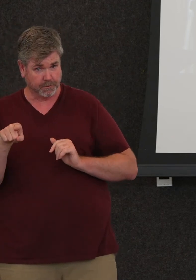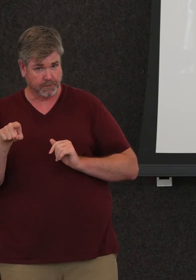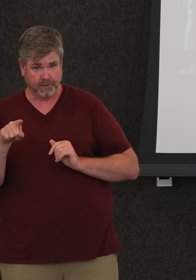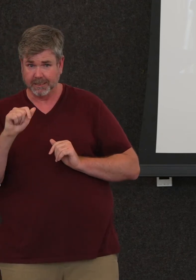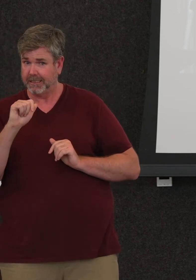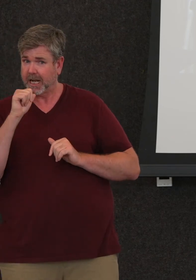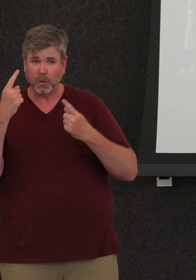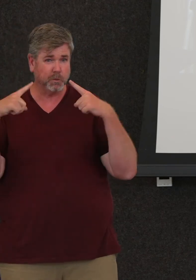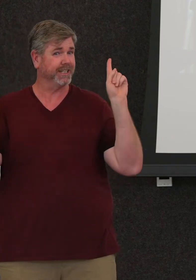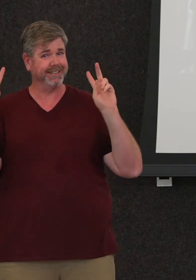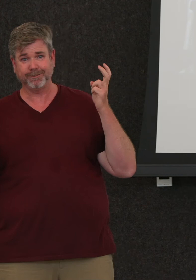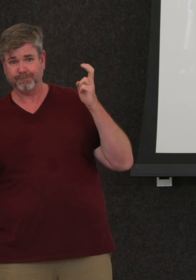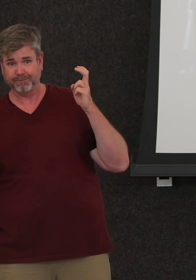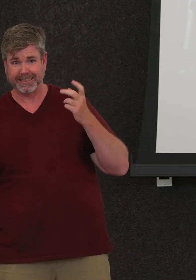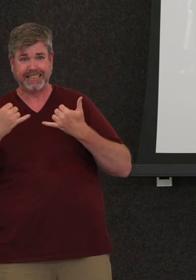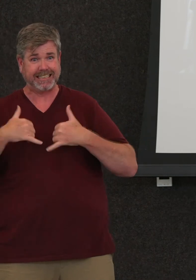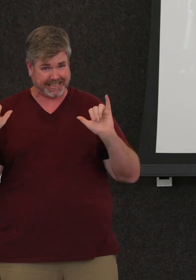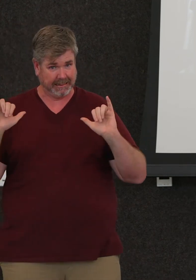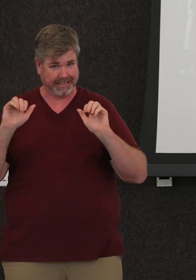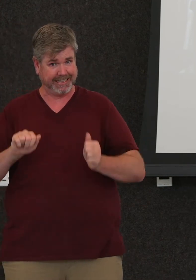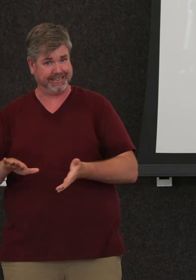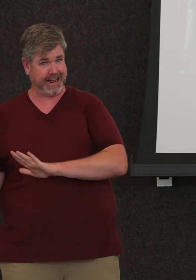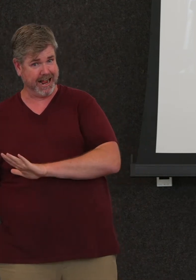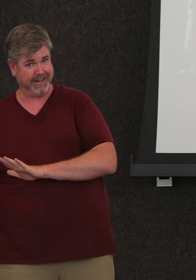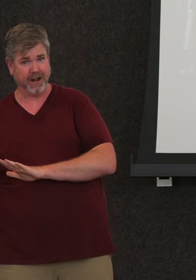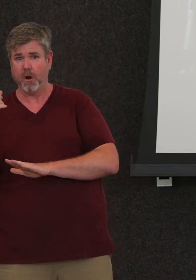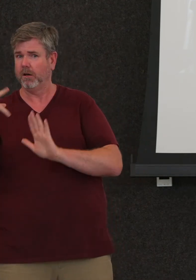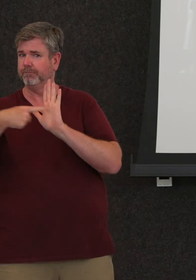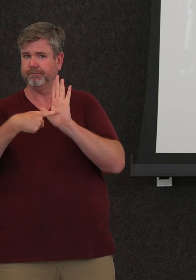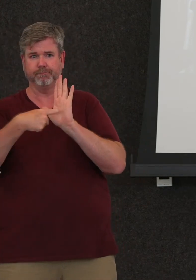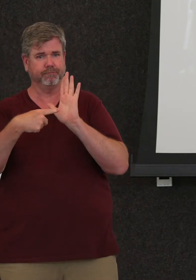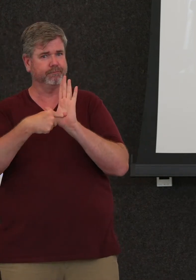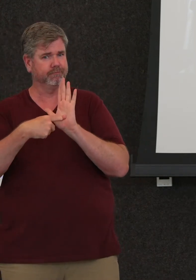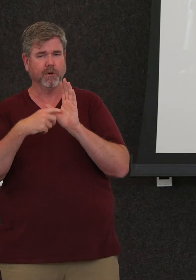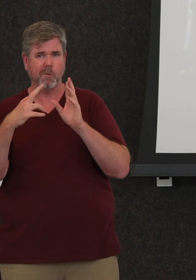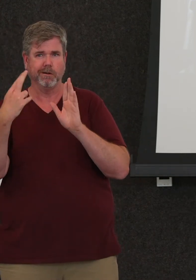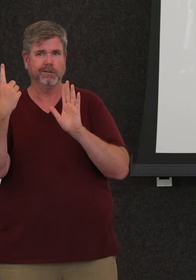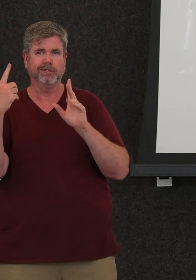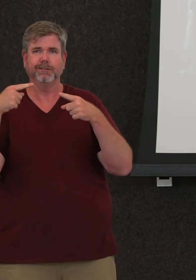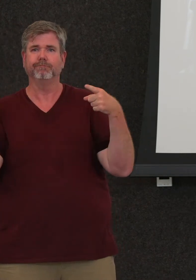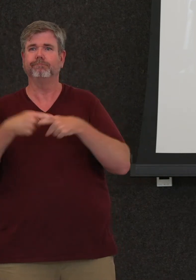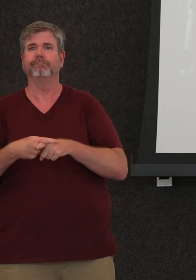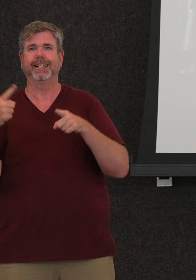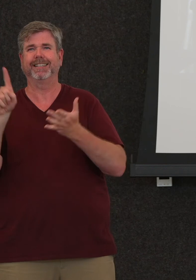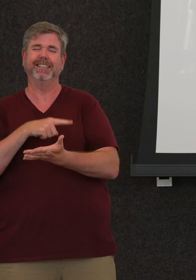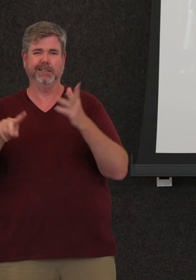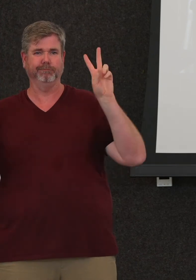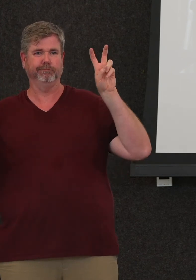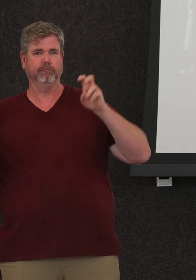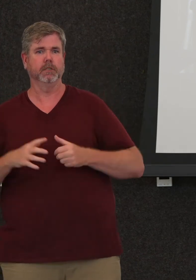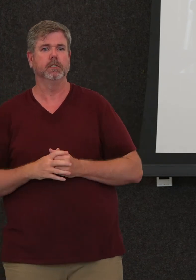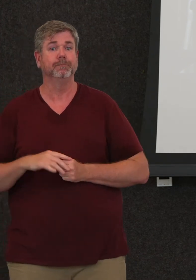it just cancel it out? That's a great question. So we do think that being an active treatment with naltrexone